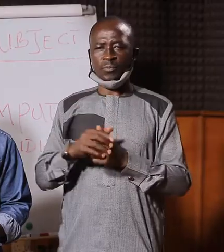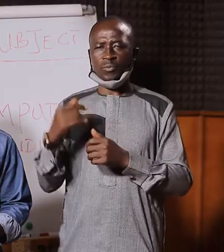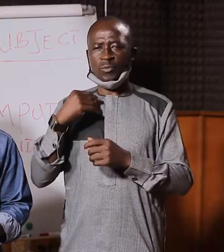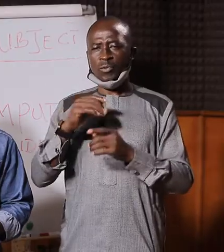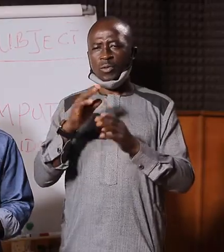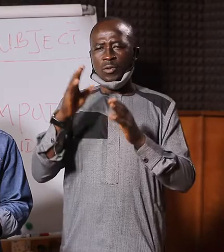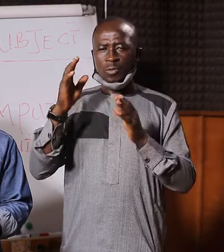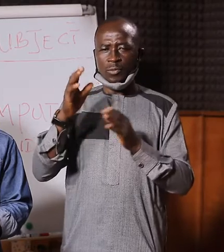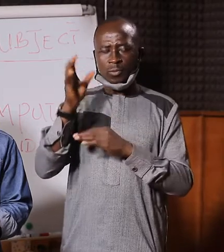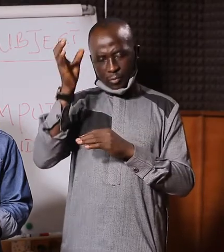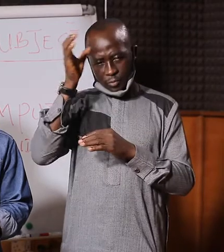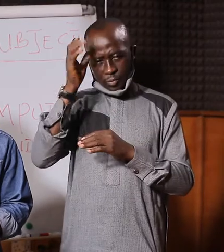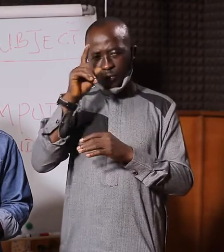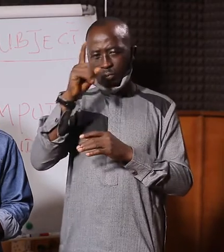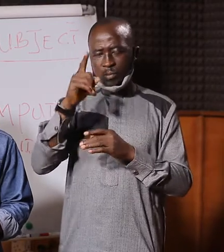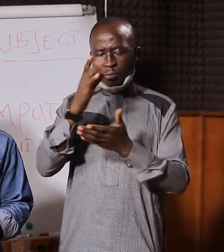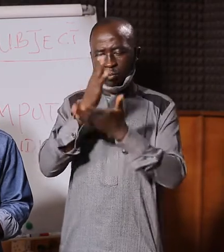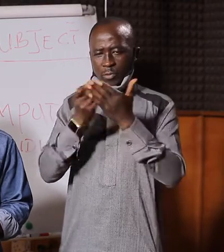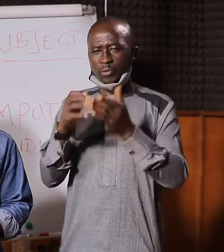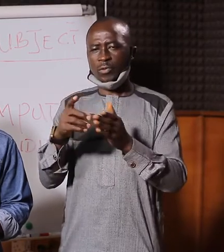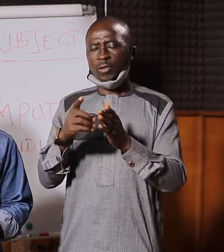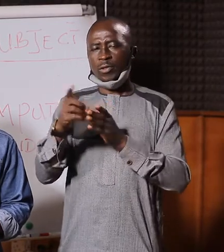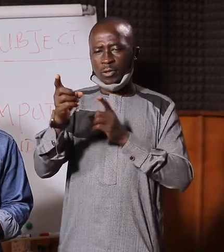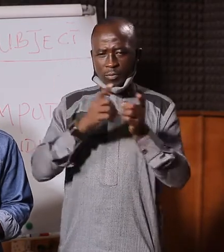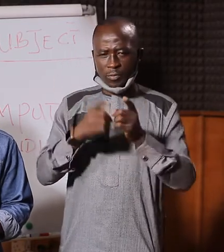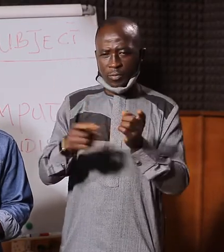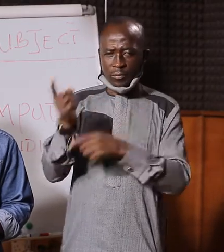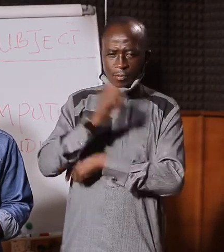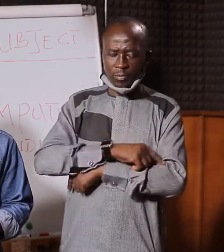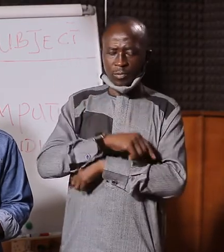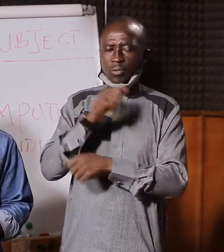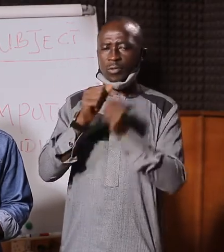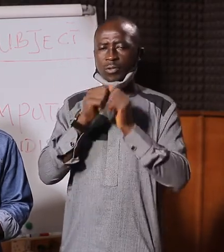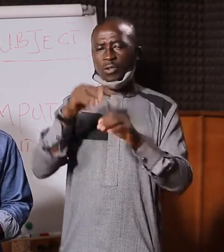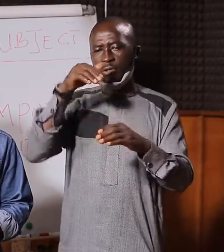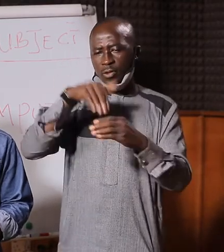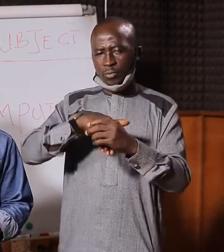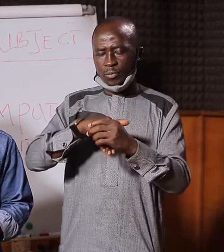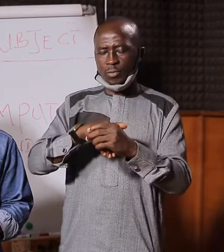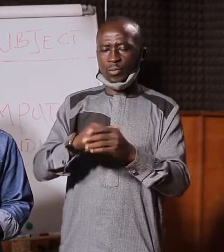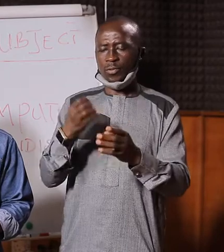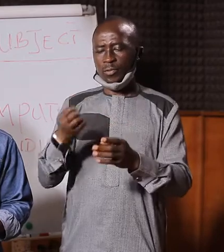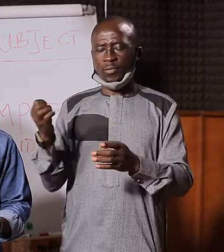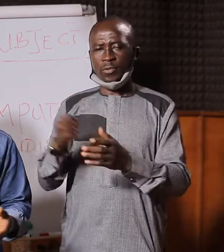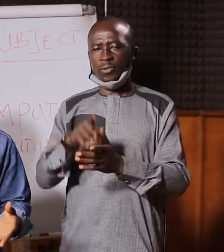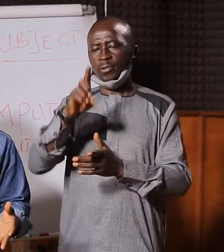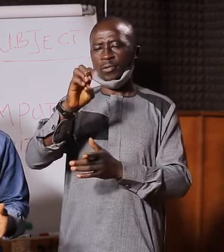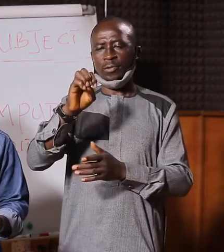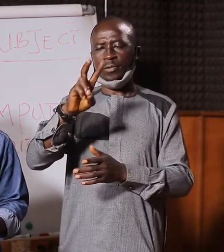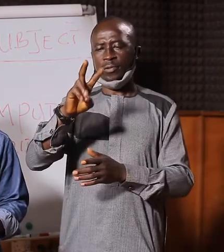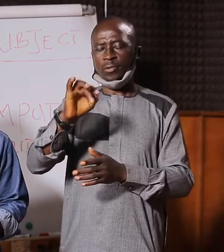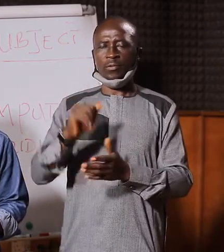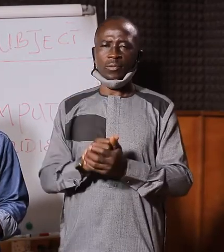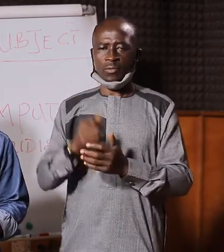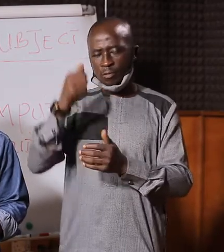going to be considering just one aspect of the definition today, which is input device. For every